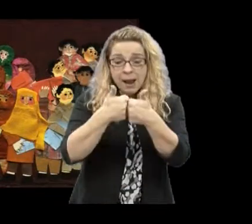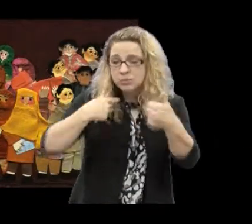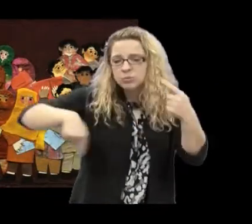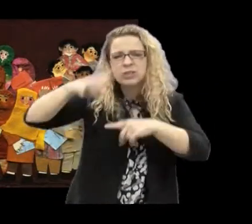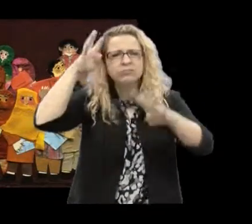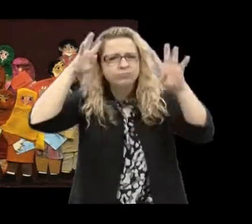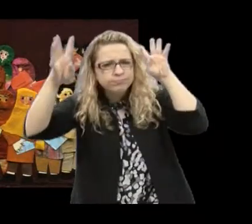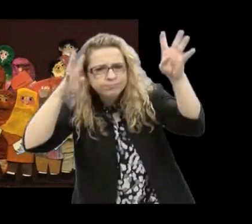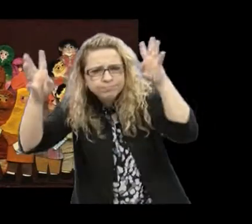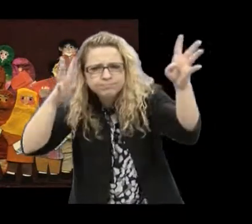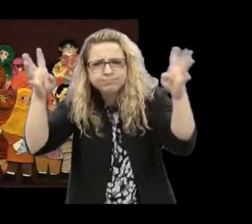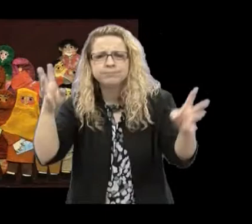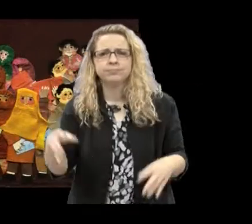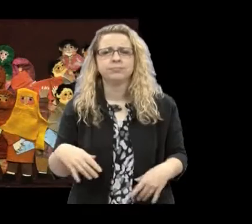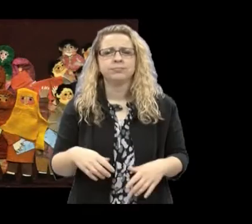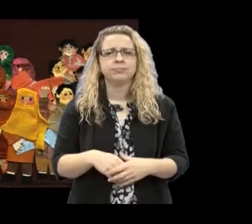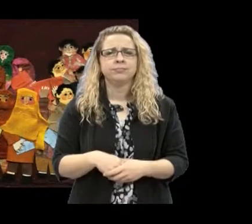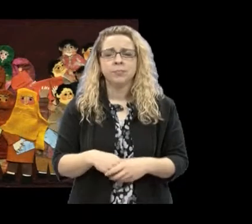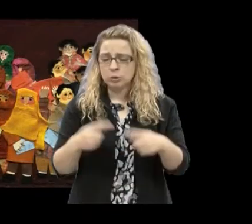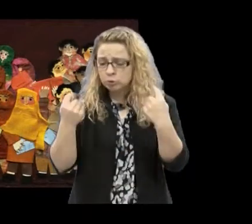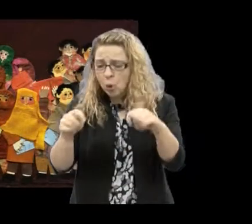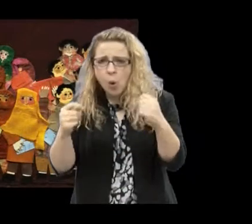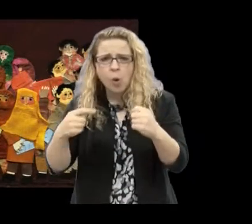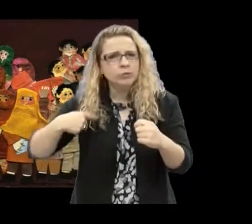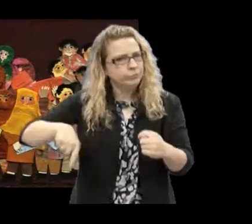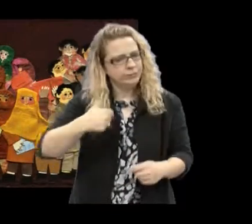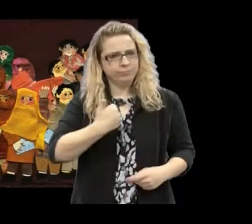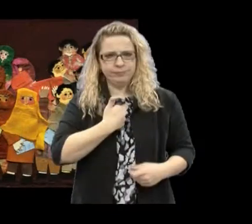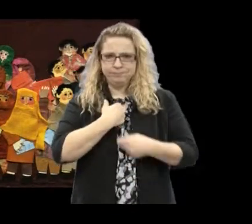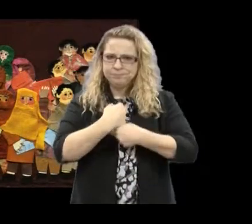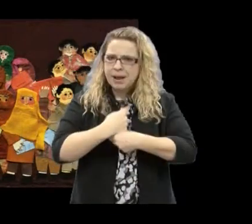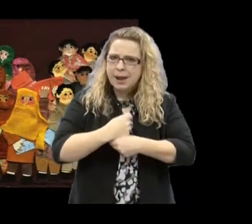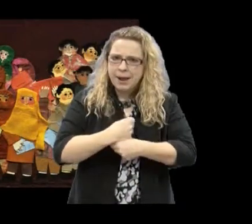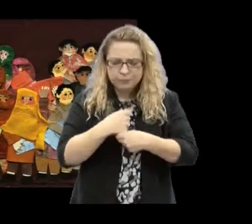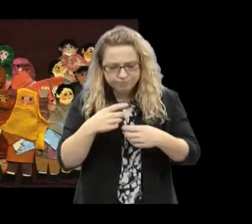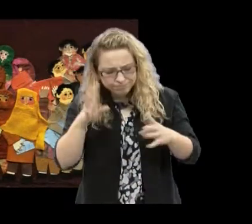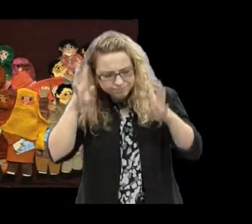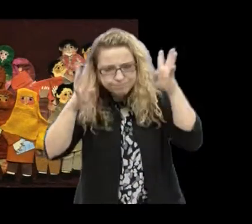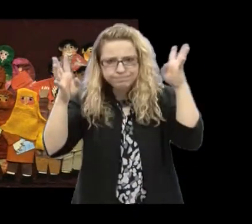We make up our own games, and we make our own toys.